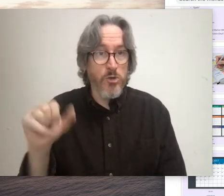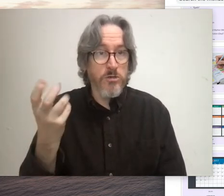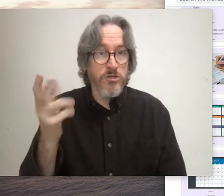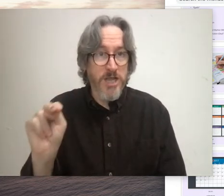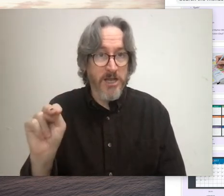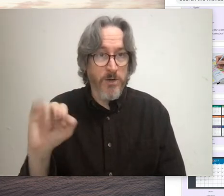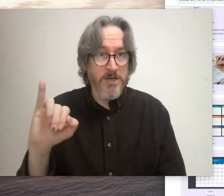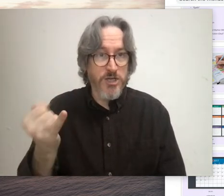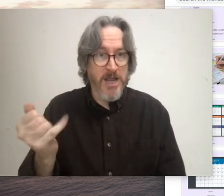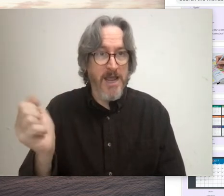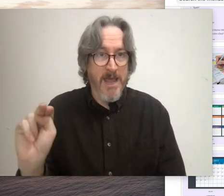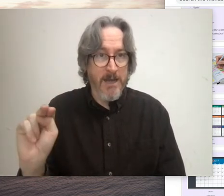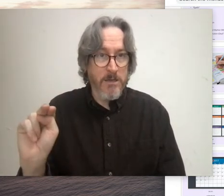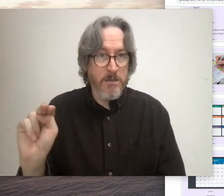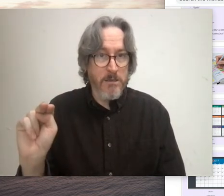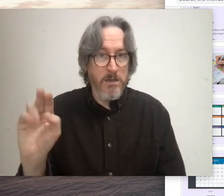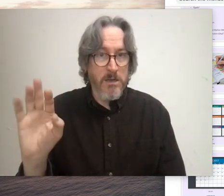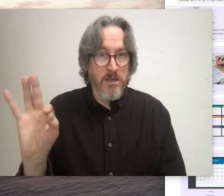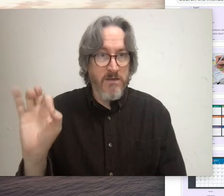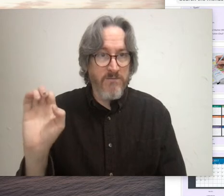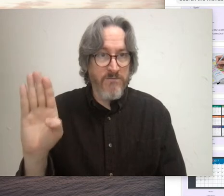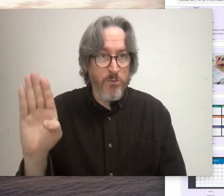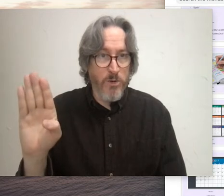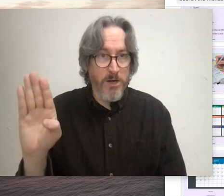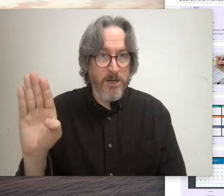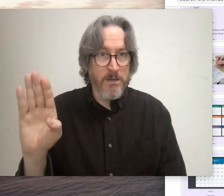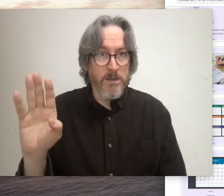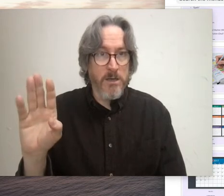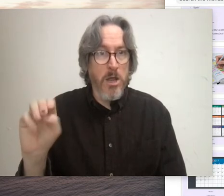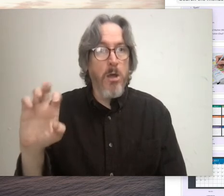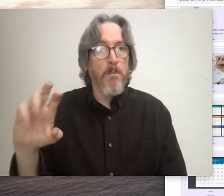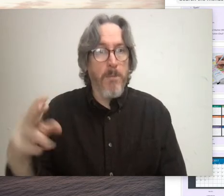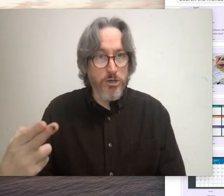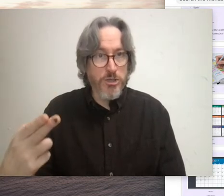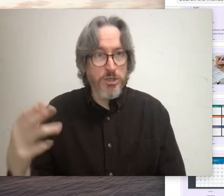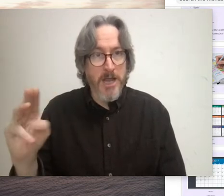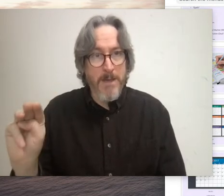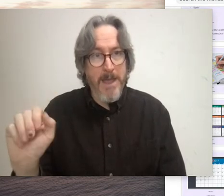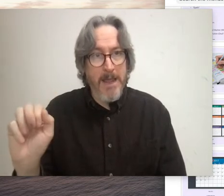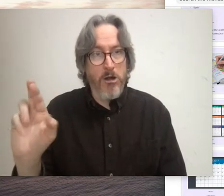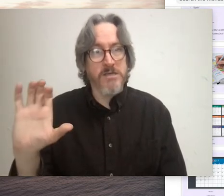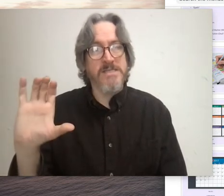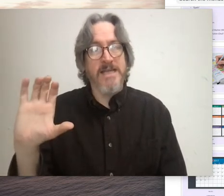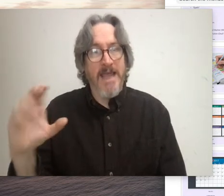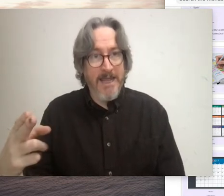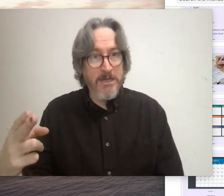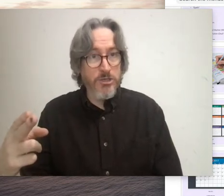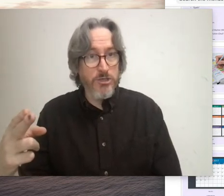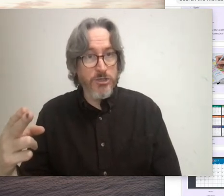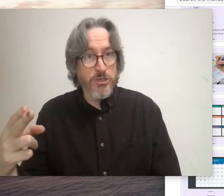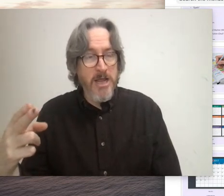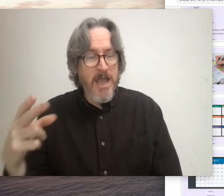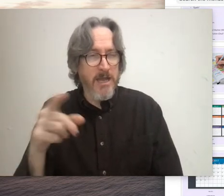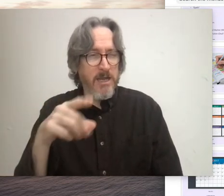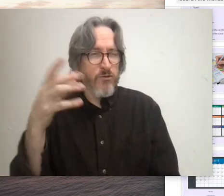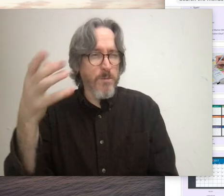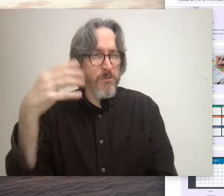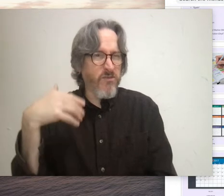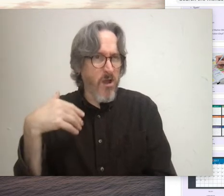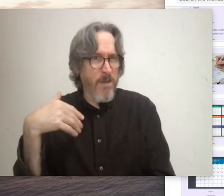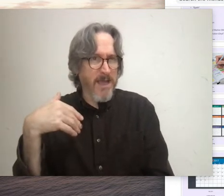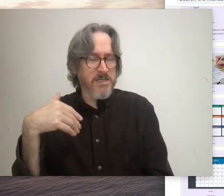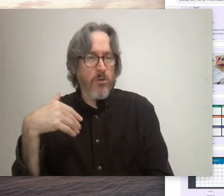So January, J-A-N, February, March, M-A-R-C-H. And if